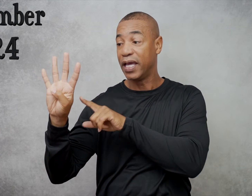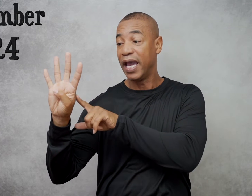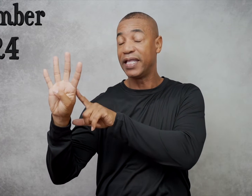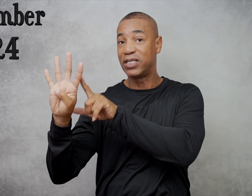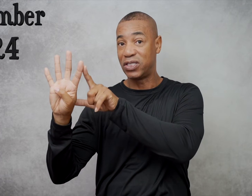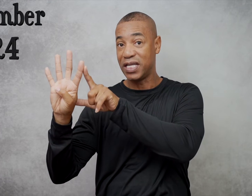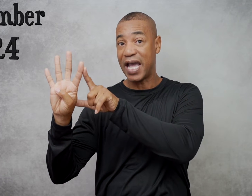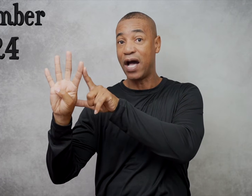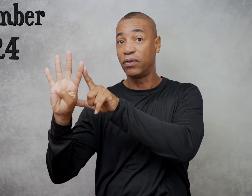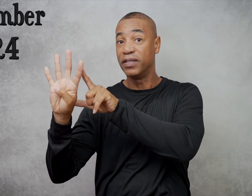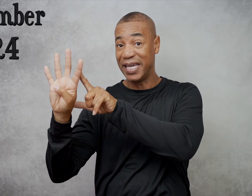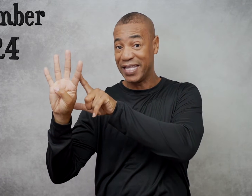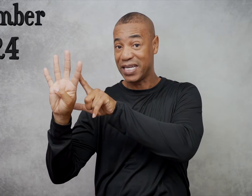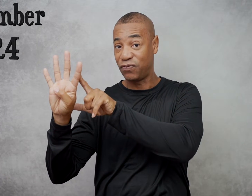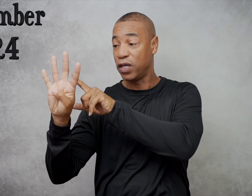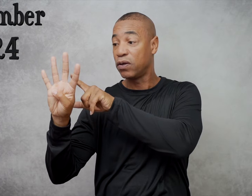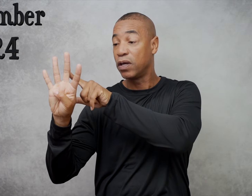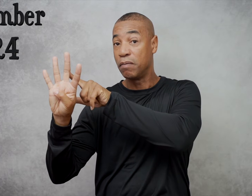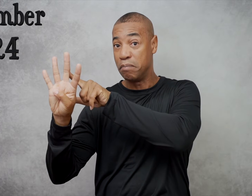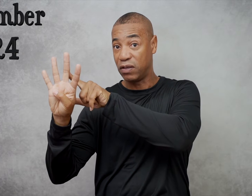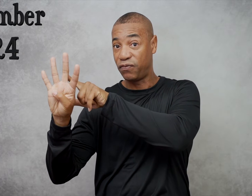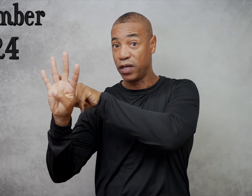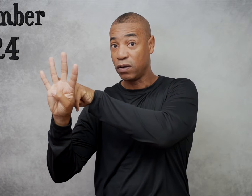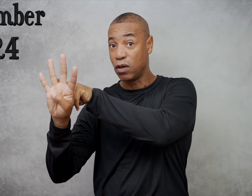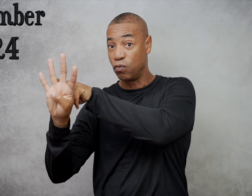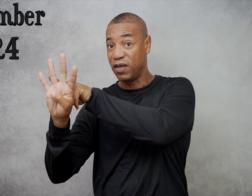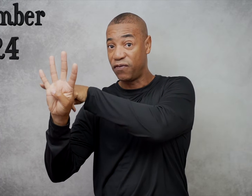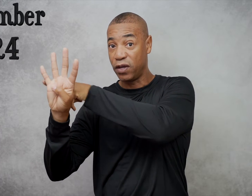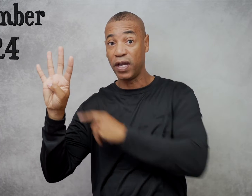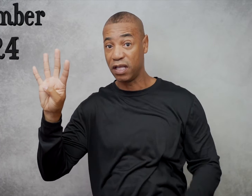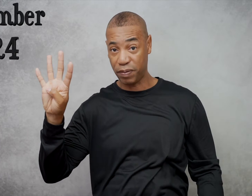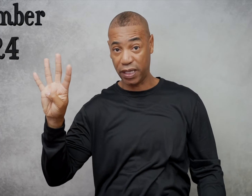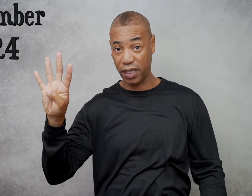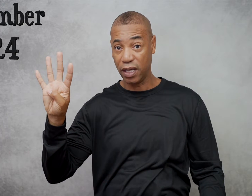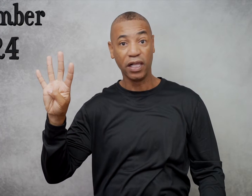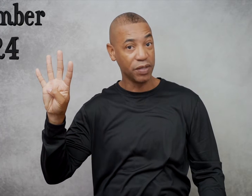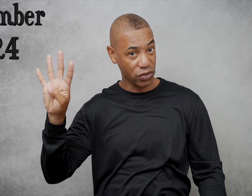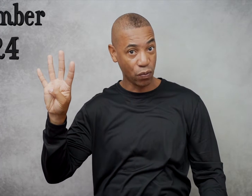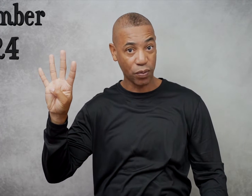and extend out the index finger, middle finger, ring finger, and the pinky. Let me do that one more